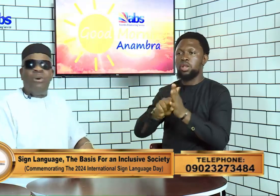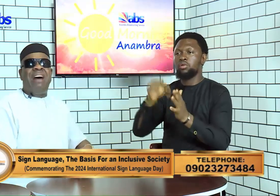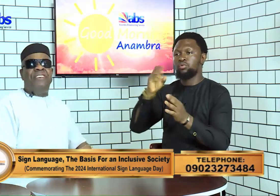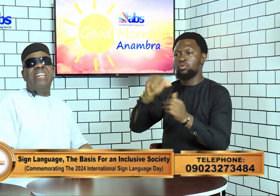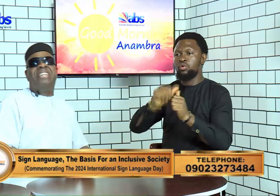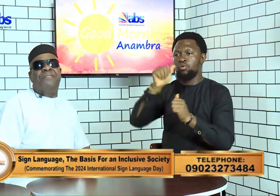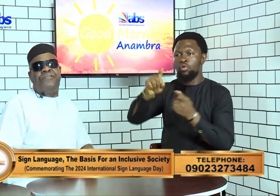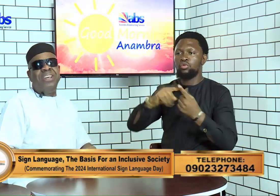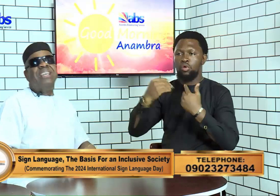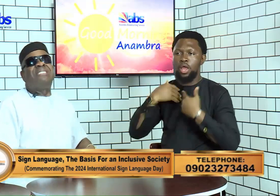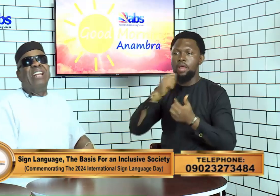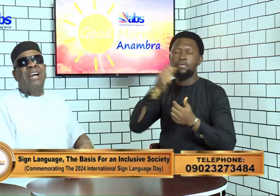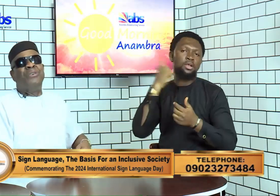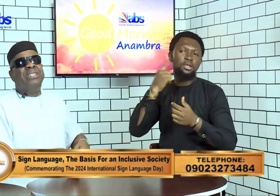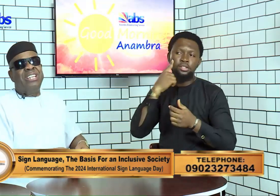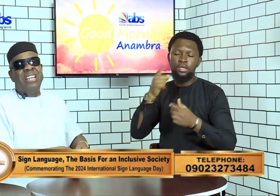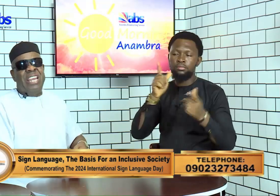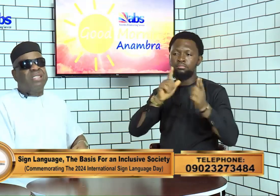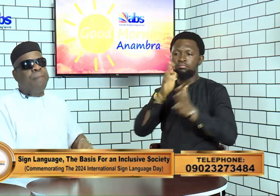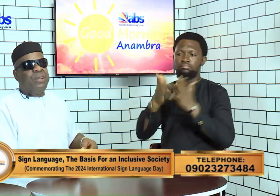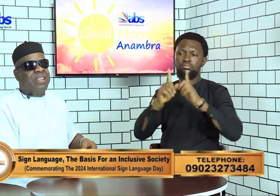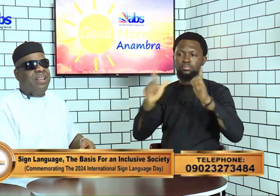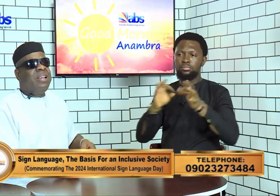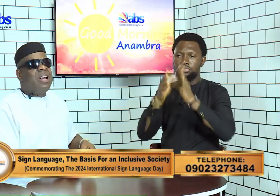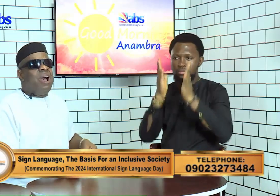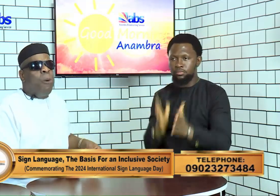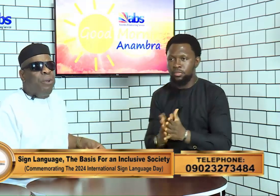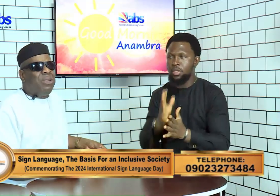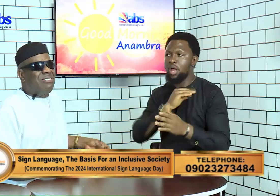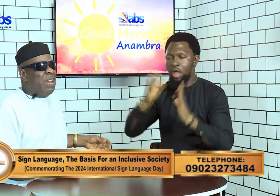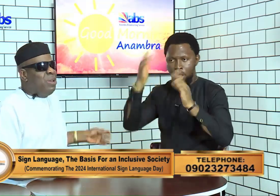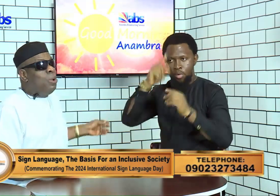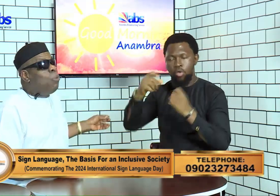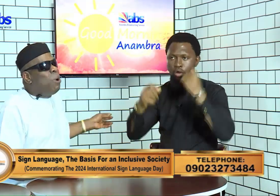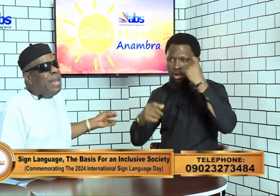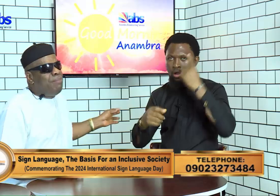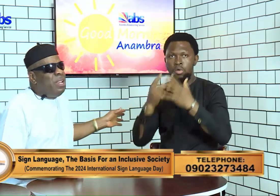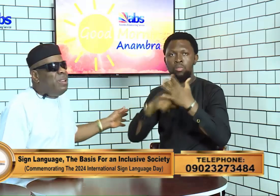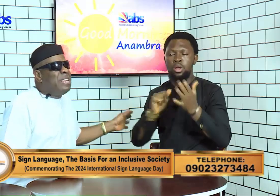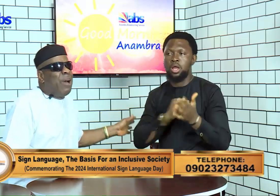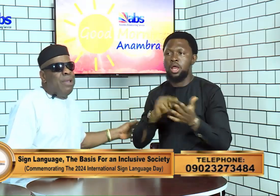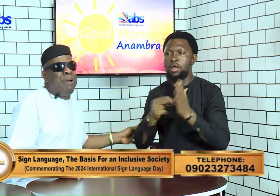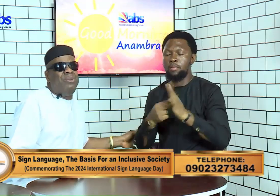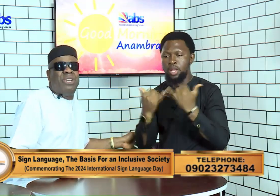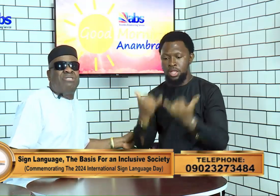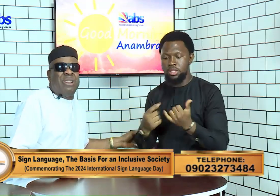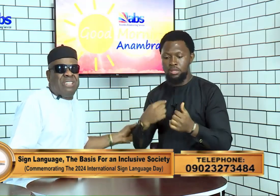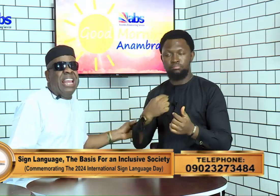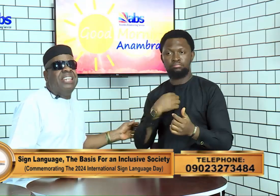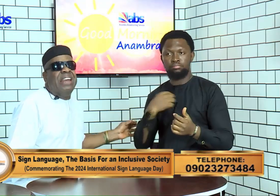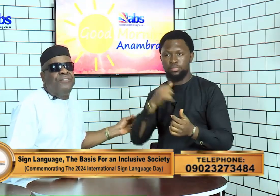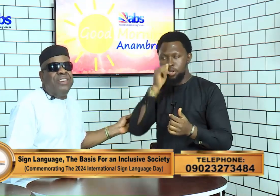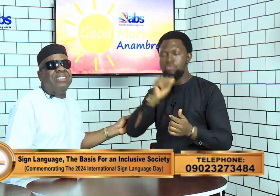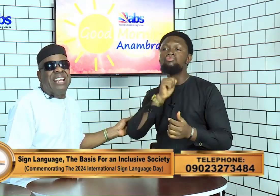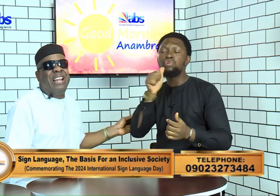to have a deaf sign language interpreter. I hope you understand what I mean. Now, Emmanuel is not